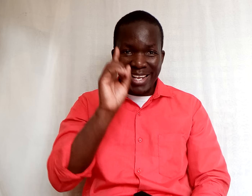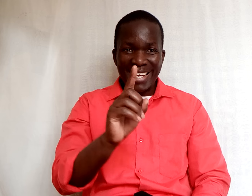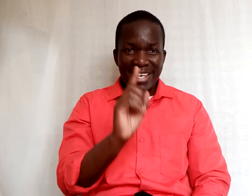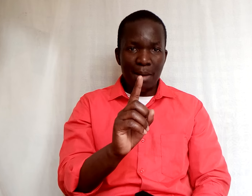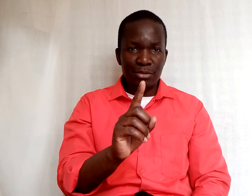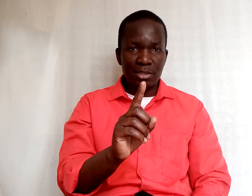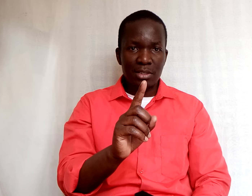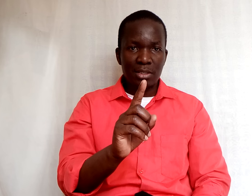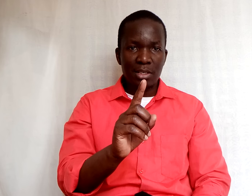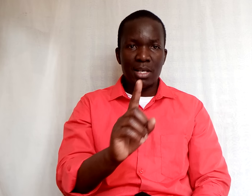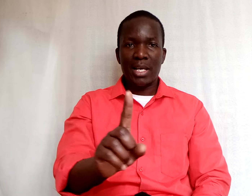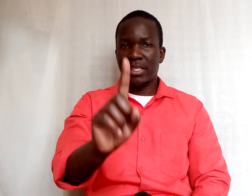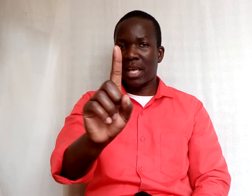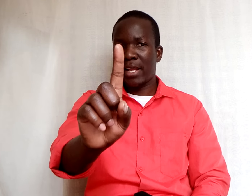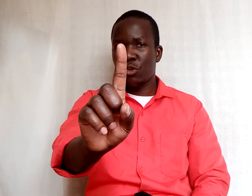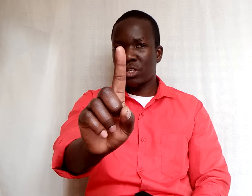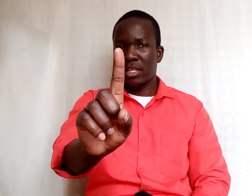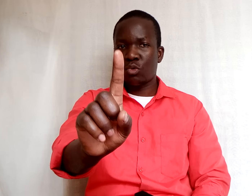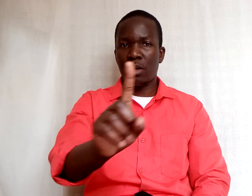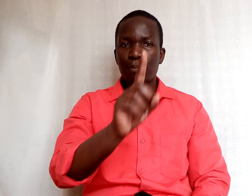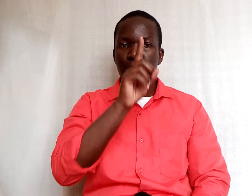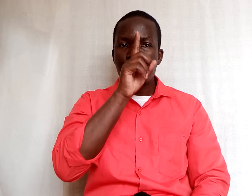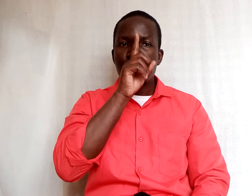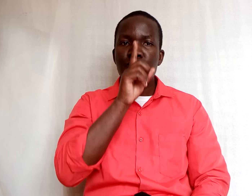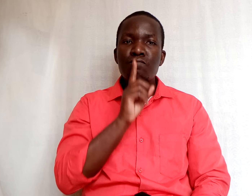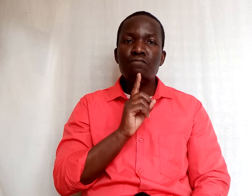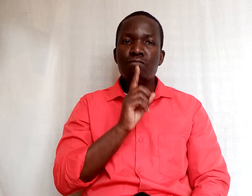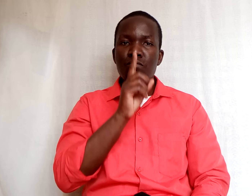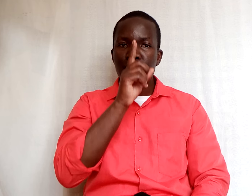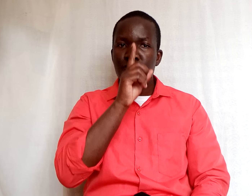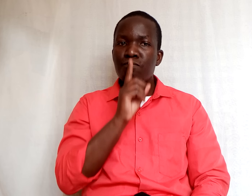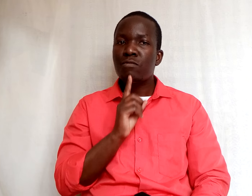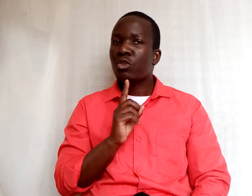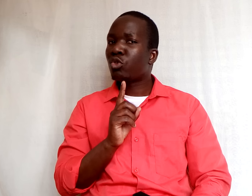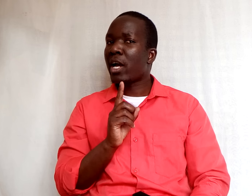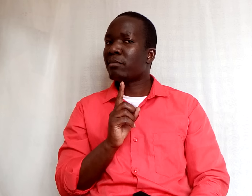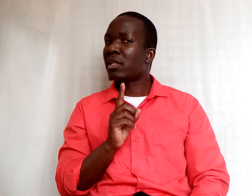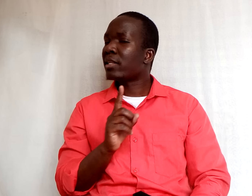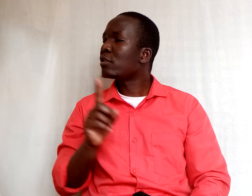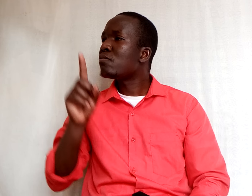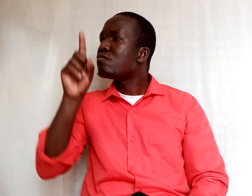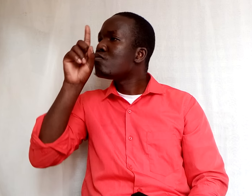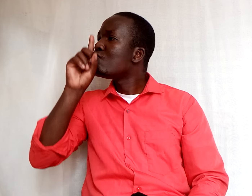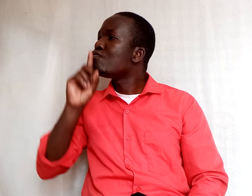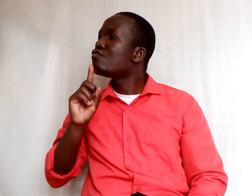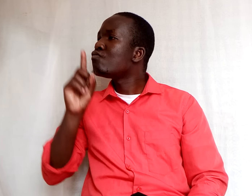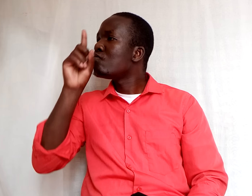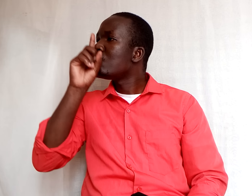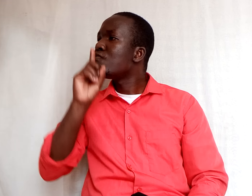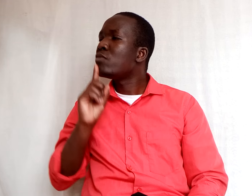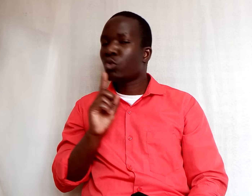green grams is signed using this one 2 times, like this, 2